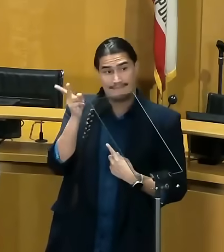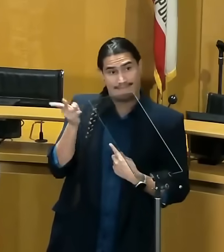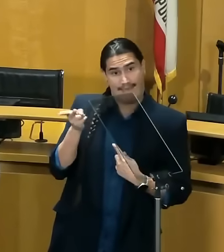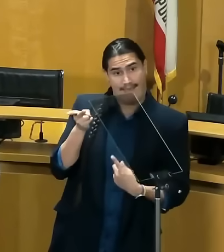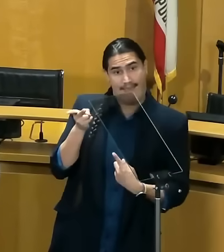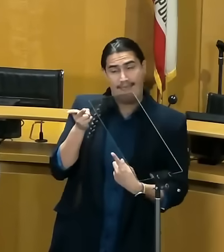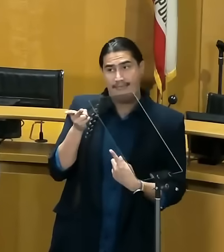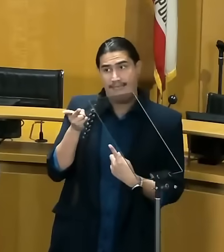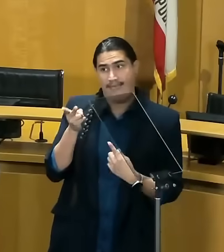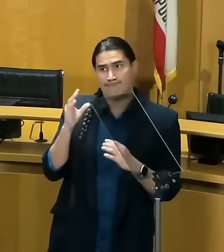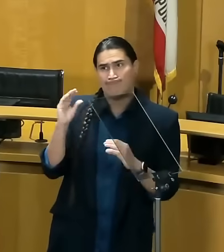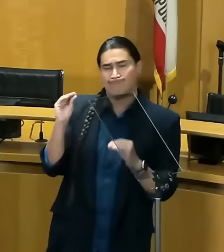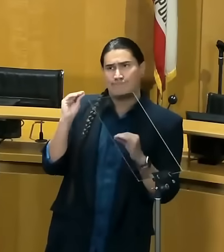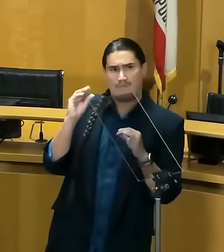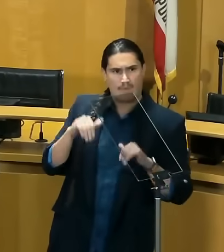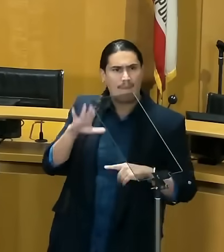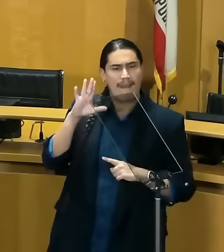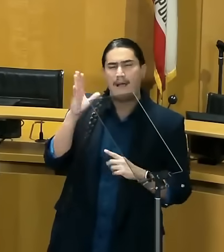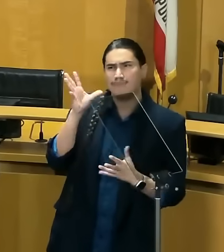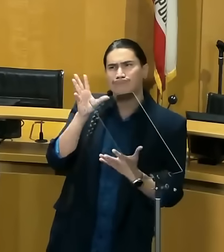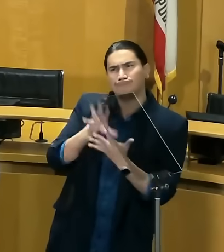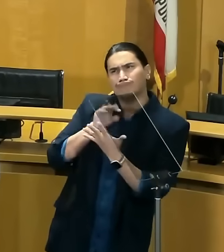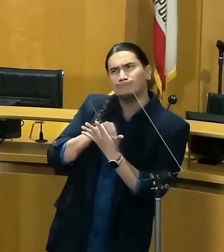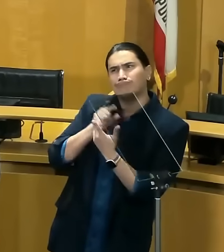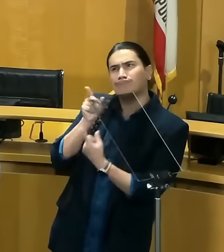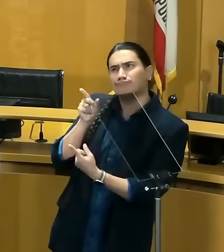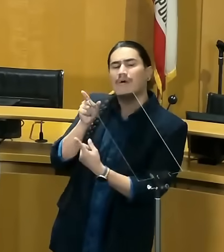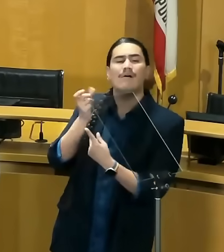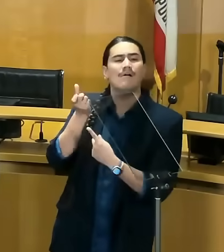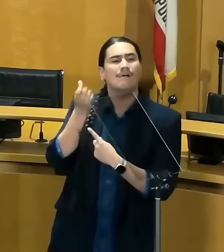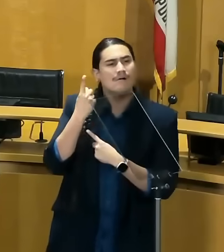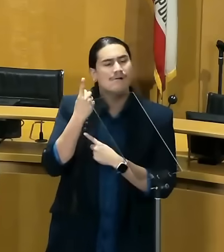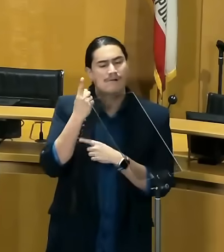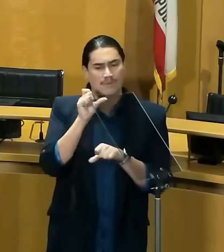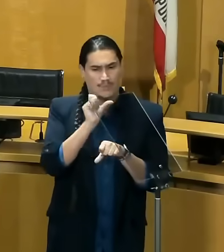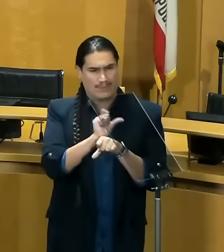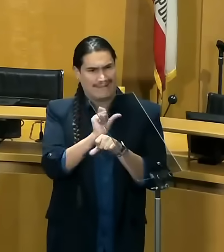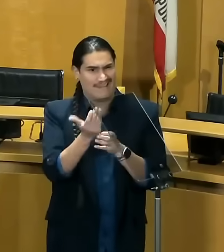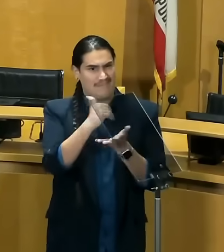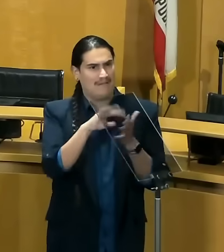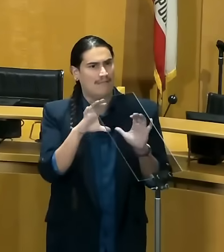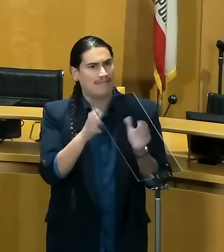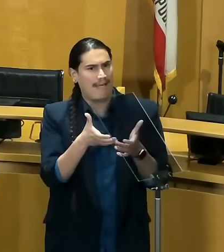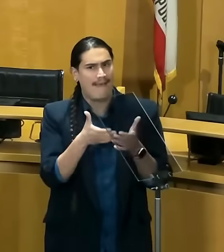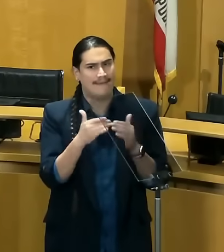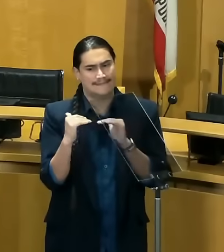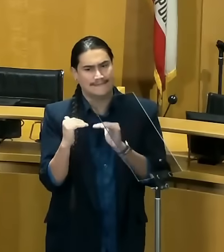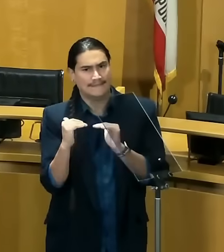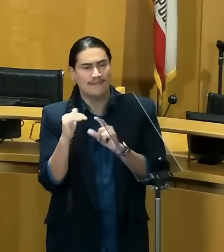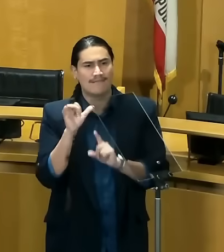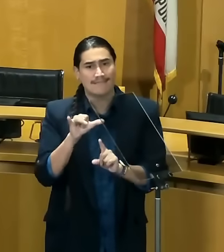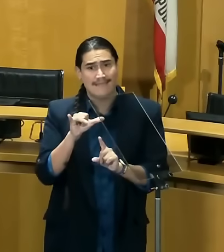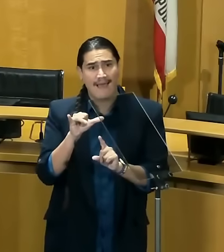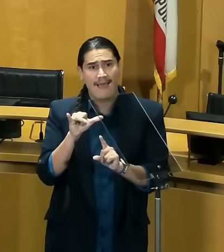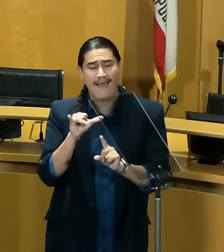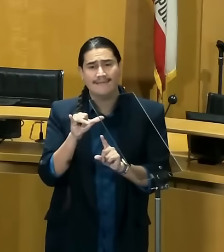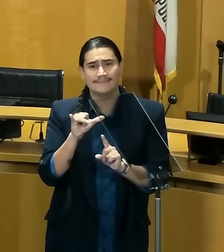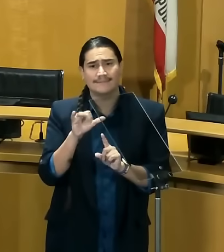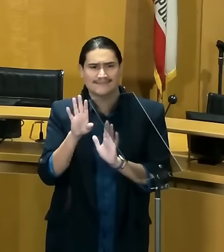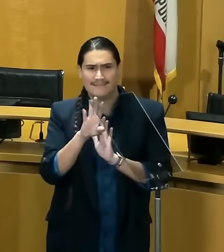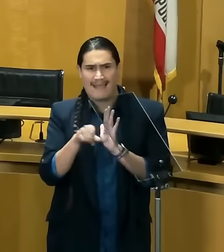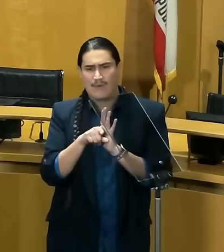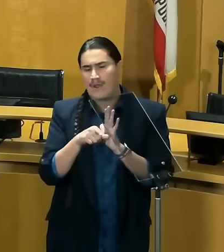who taught me that the working middle class is the backbone of